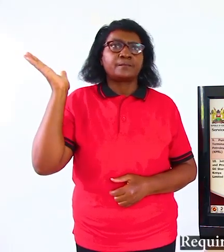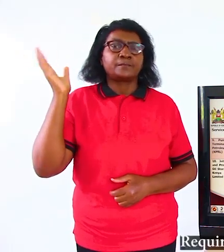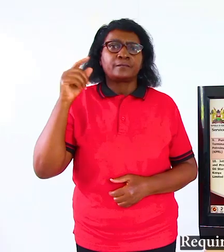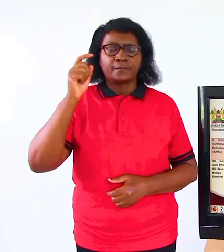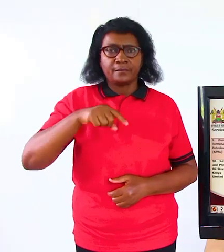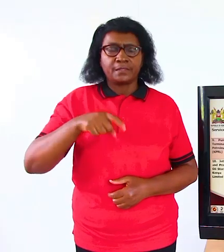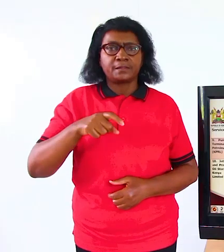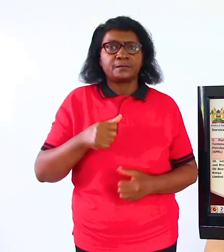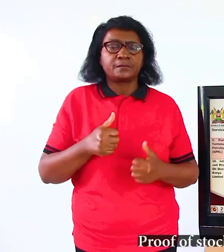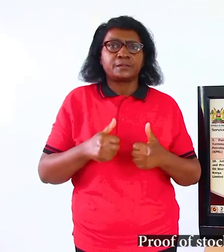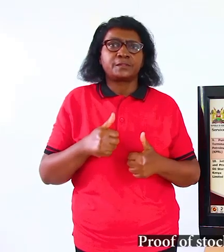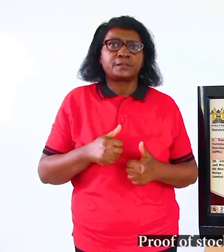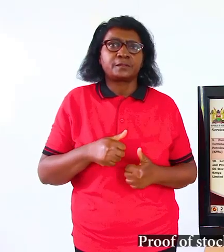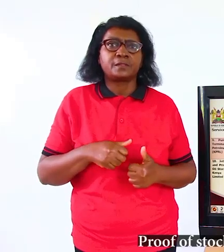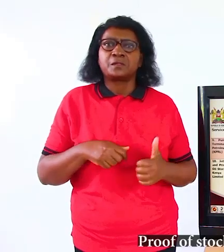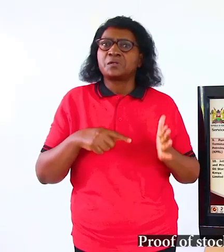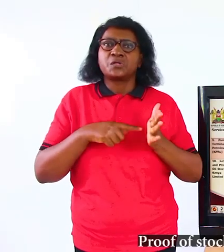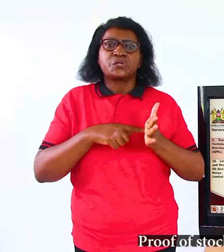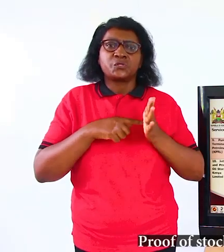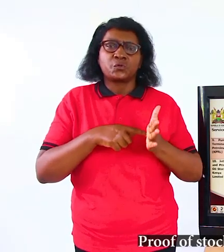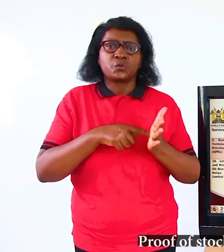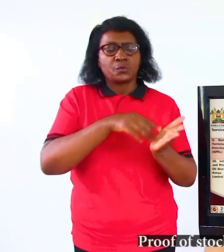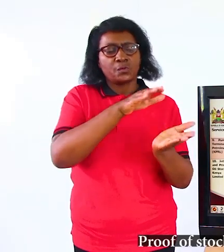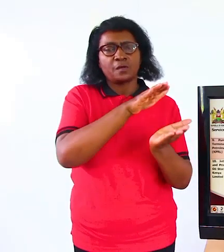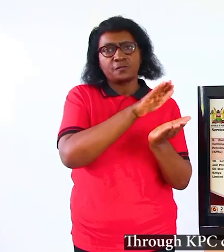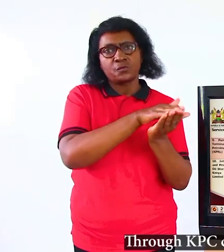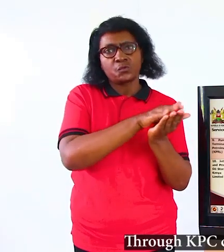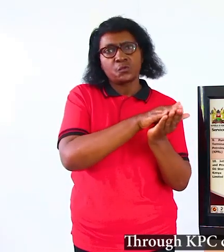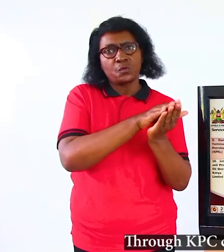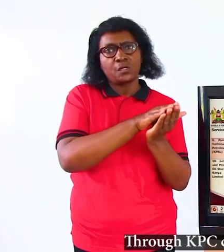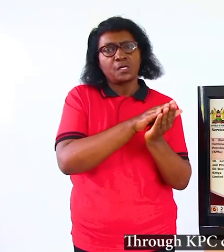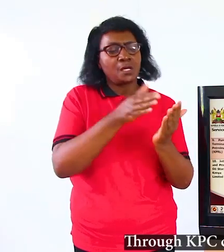Requirements: proof of stock entitlement through